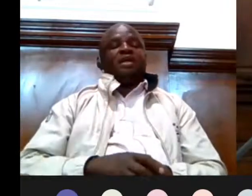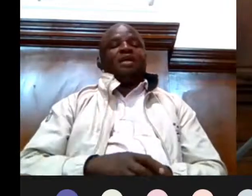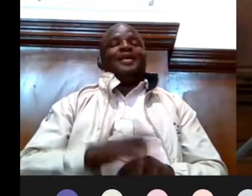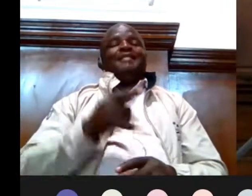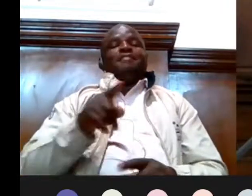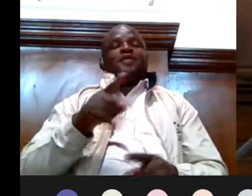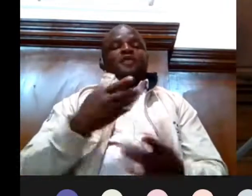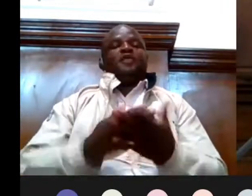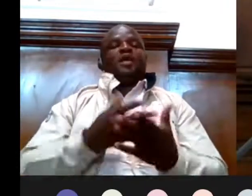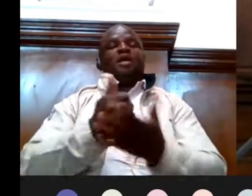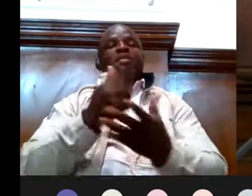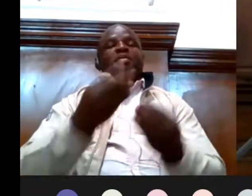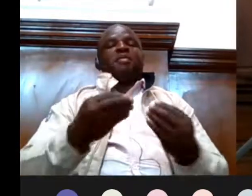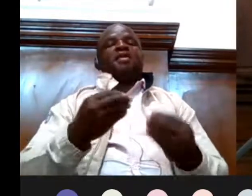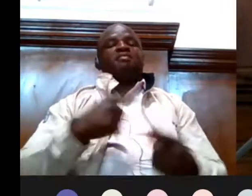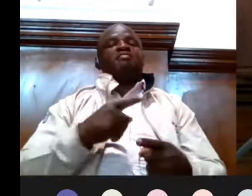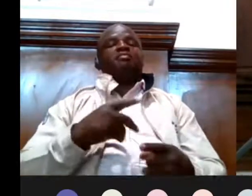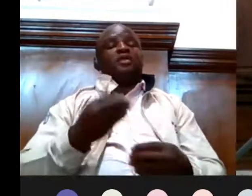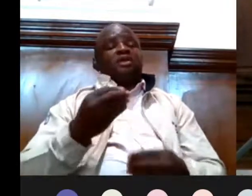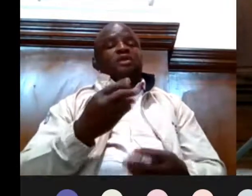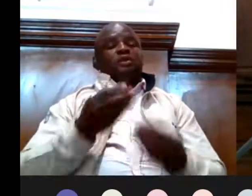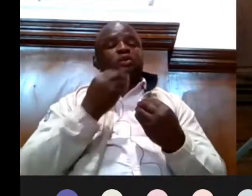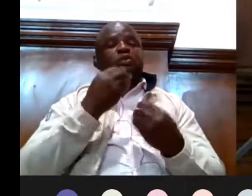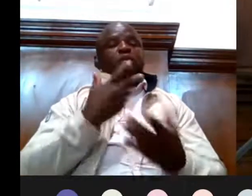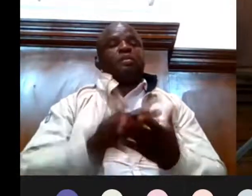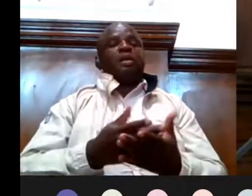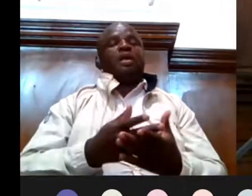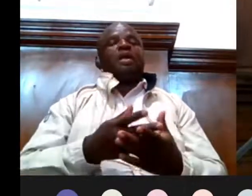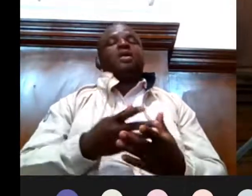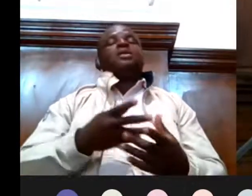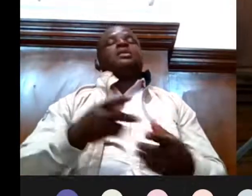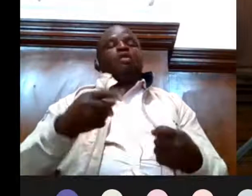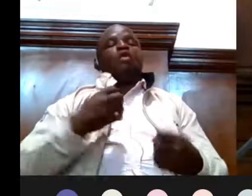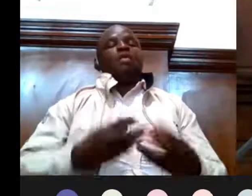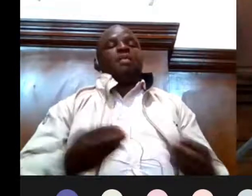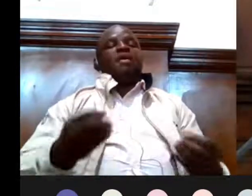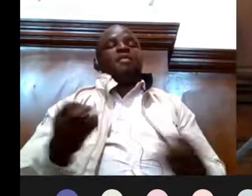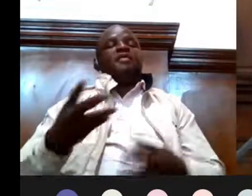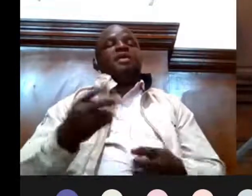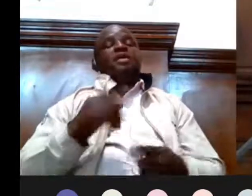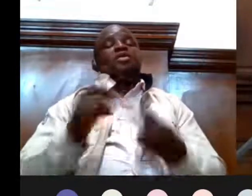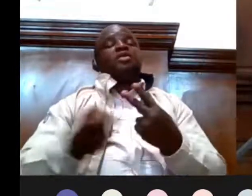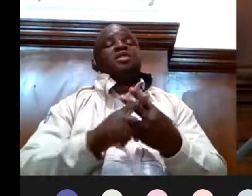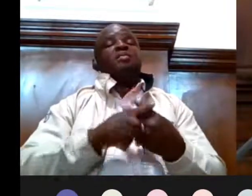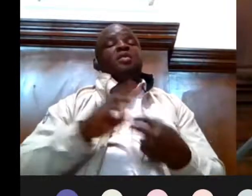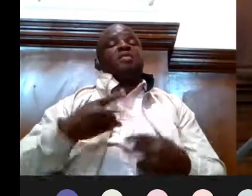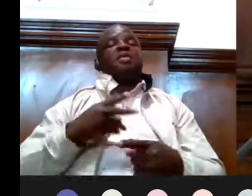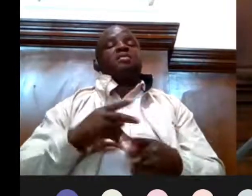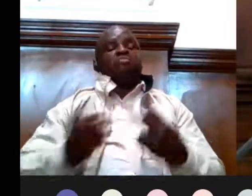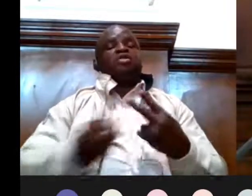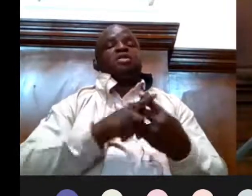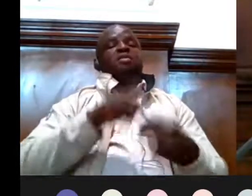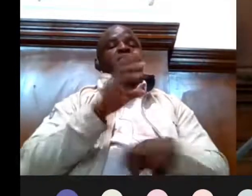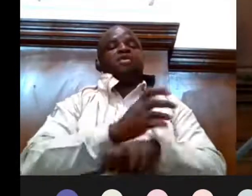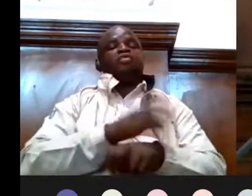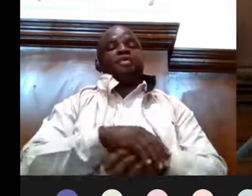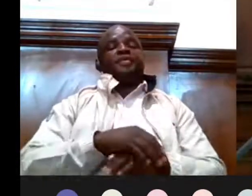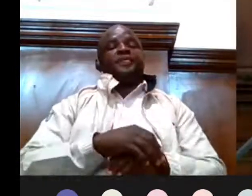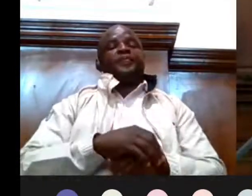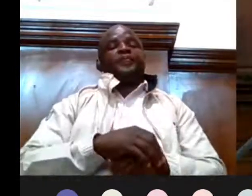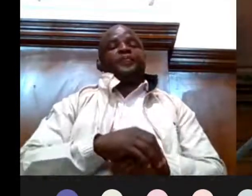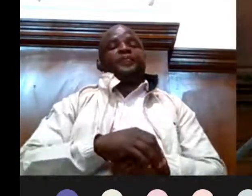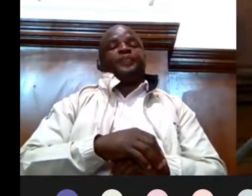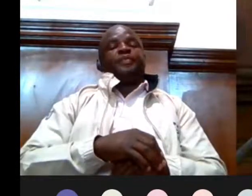that they can feed or educate their children. U'otla musadi, u'otla lifika.